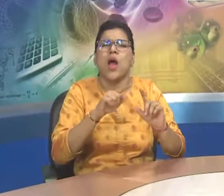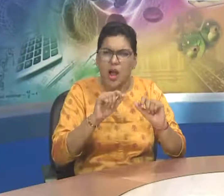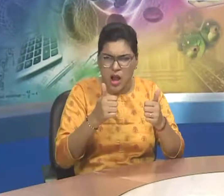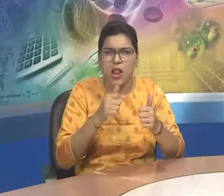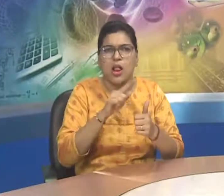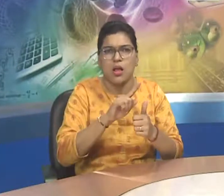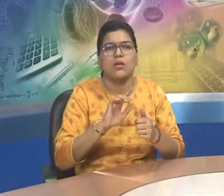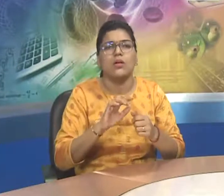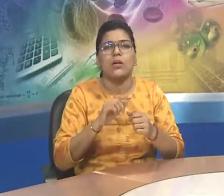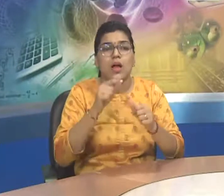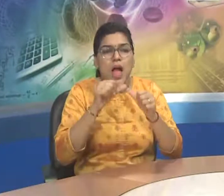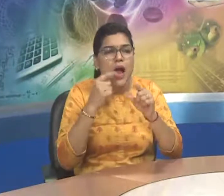disseminating